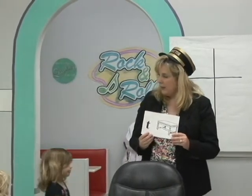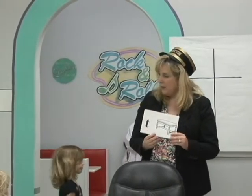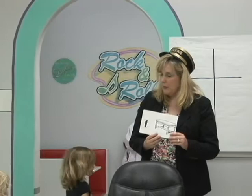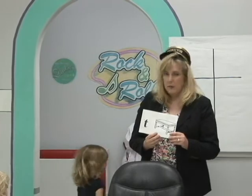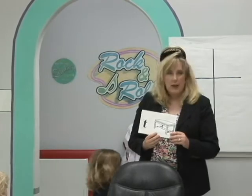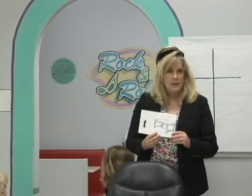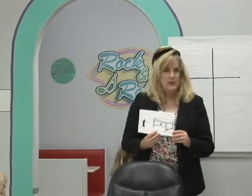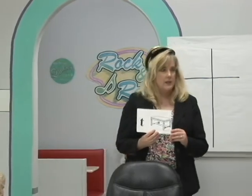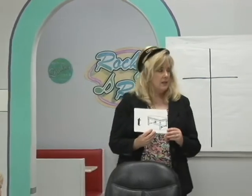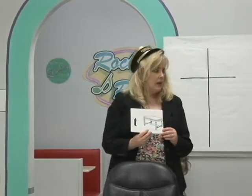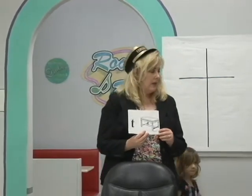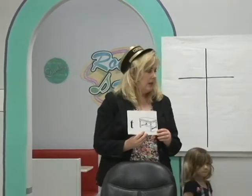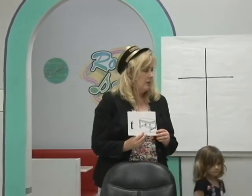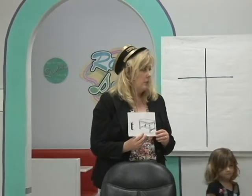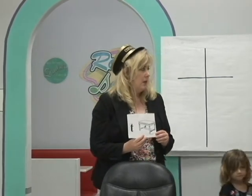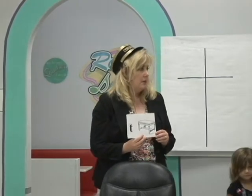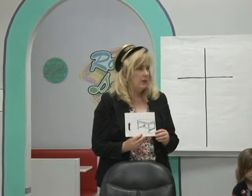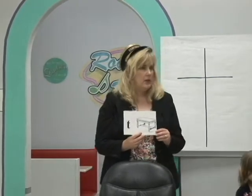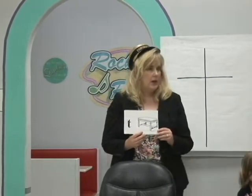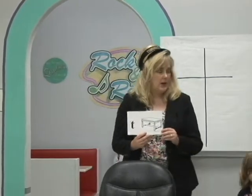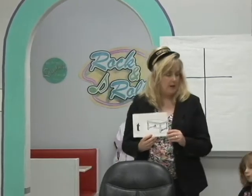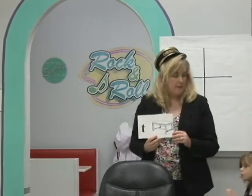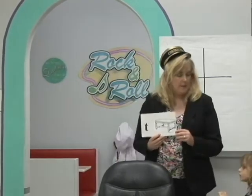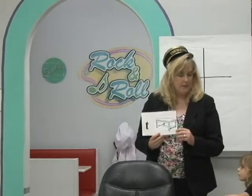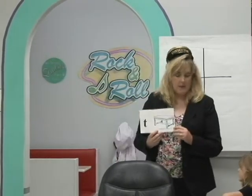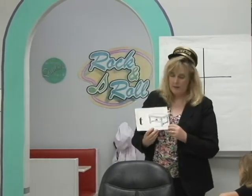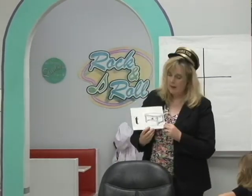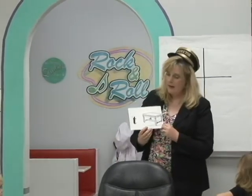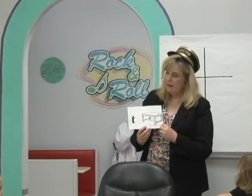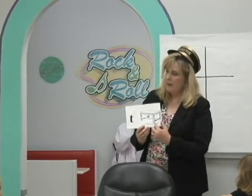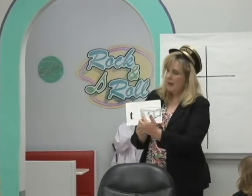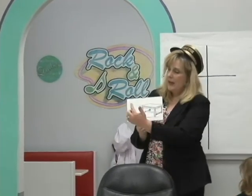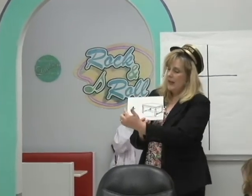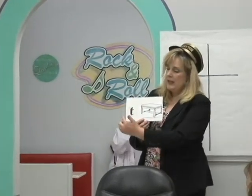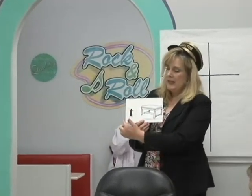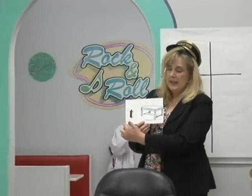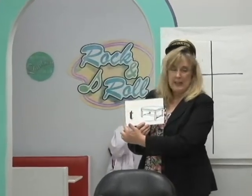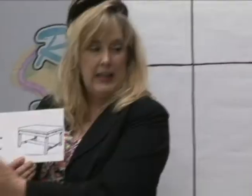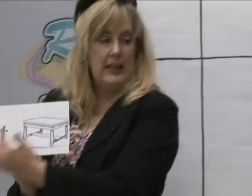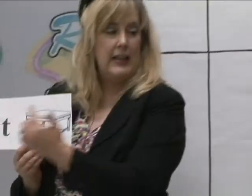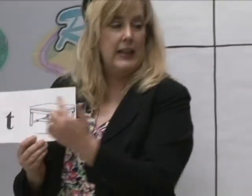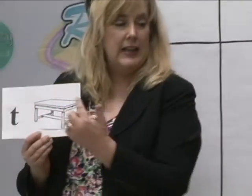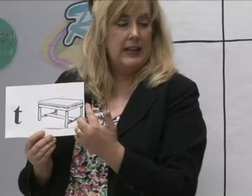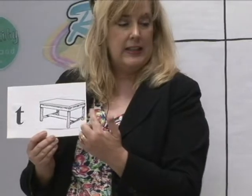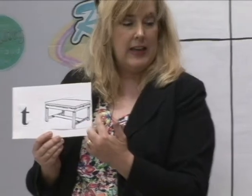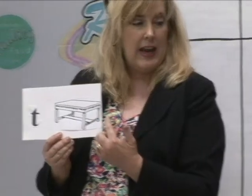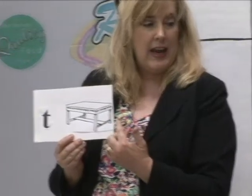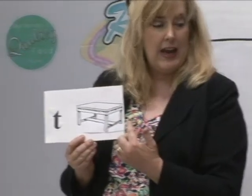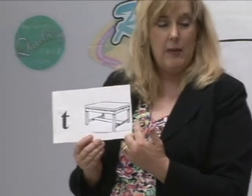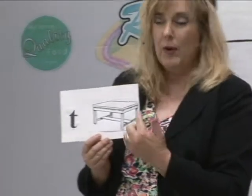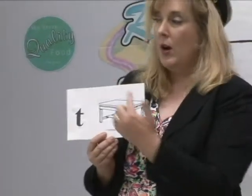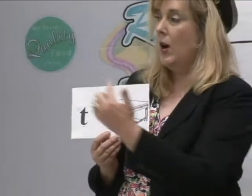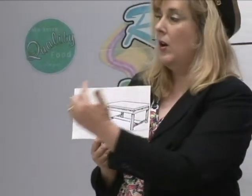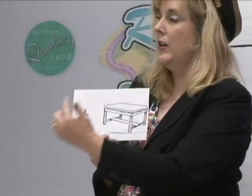going to practice this card again one more time. Ready? T, table,